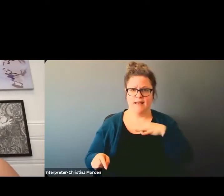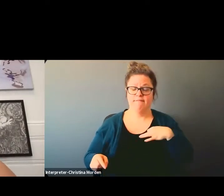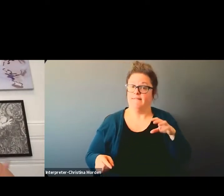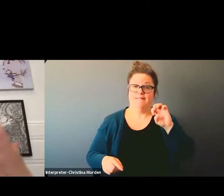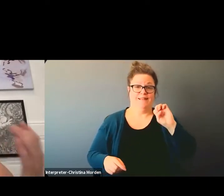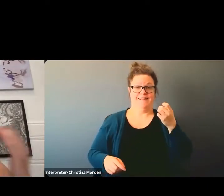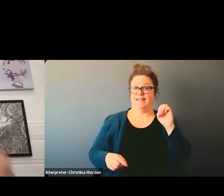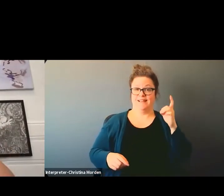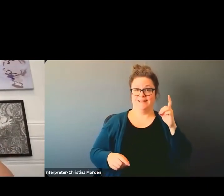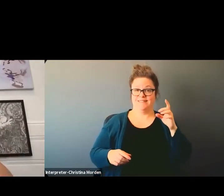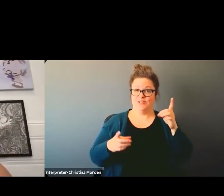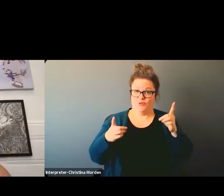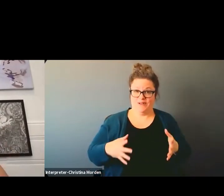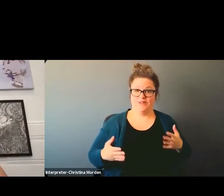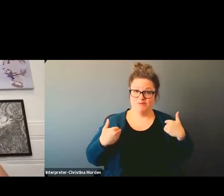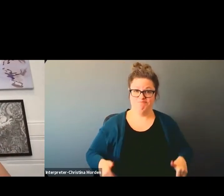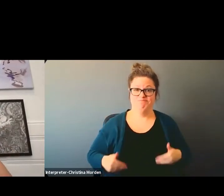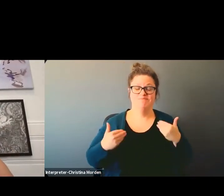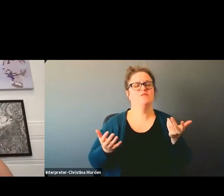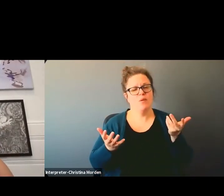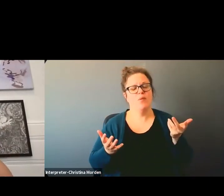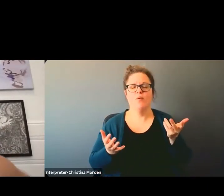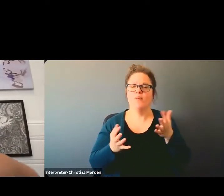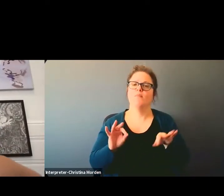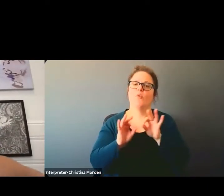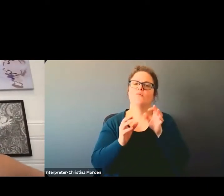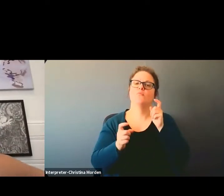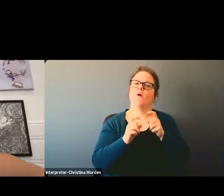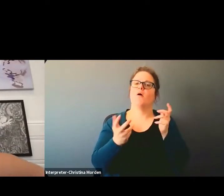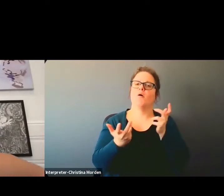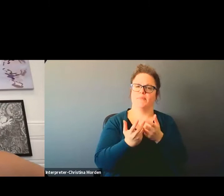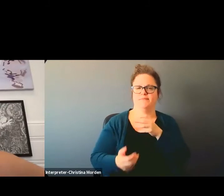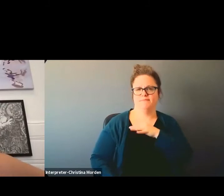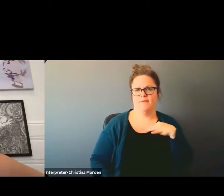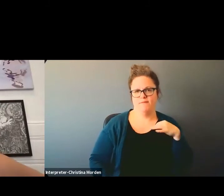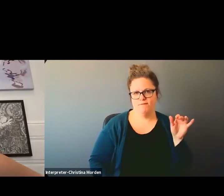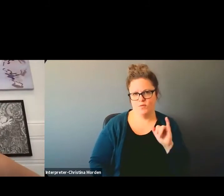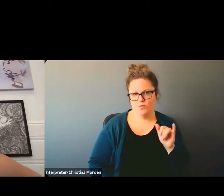directors now. We're there, so it's important to make those accommodations. So